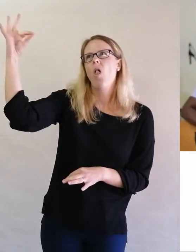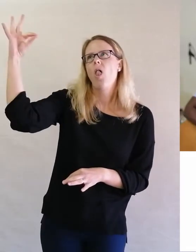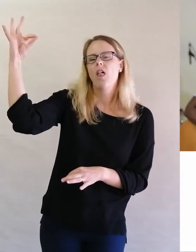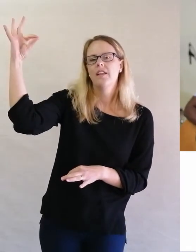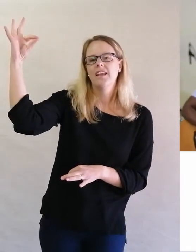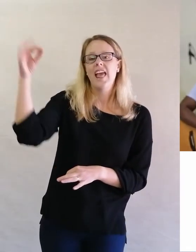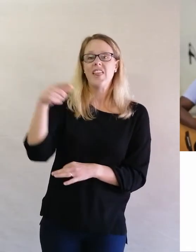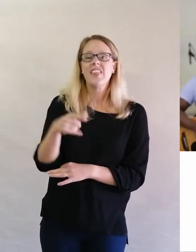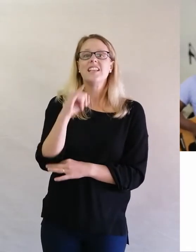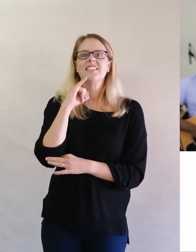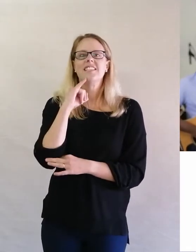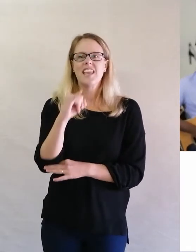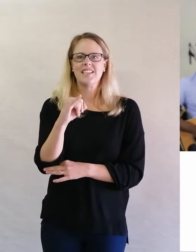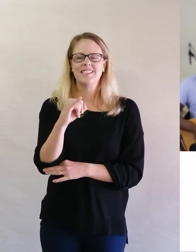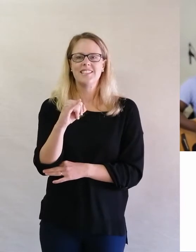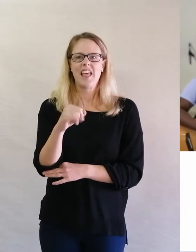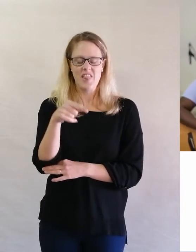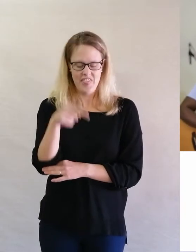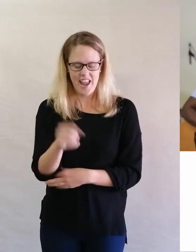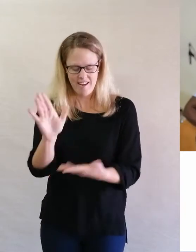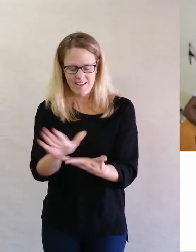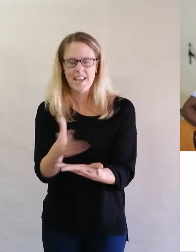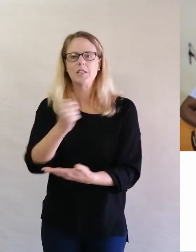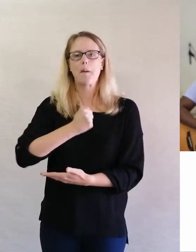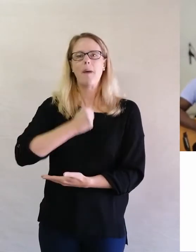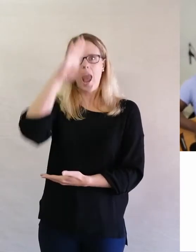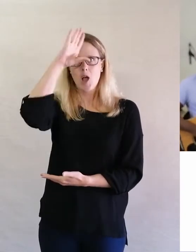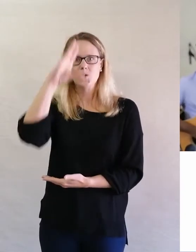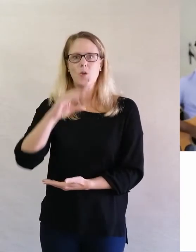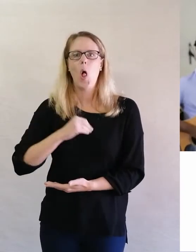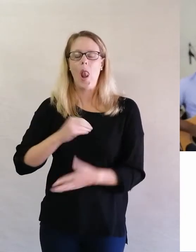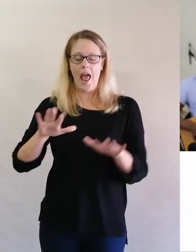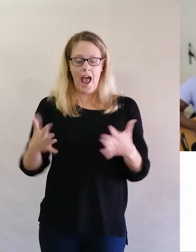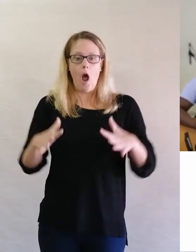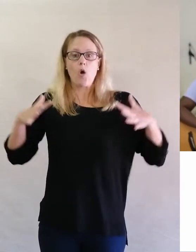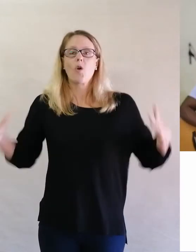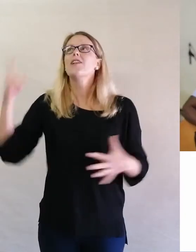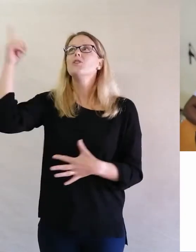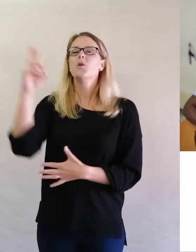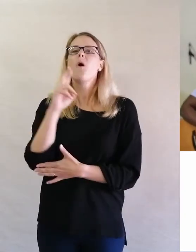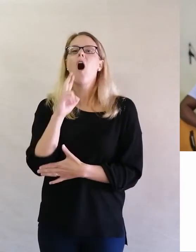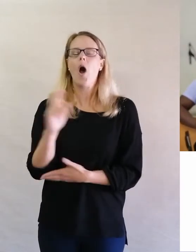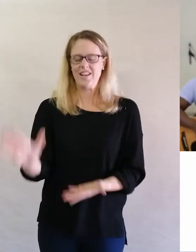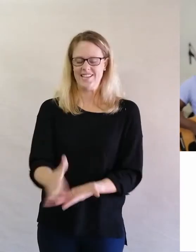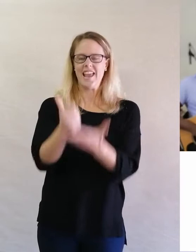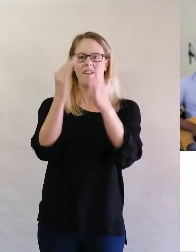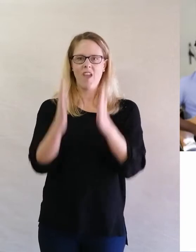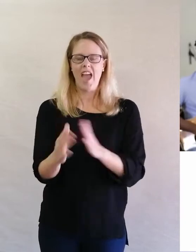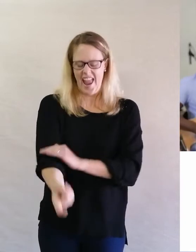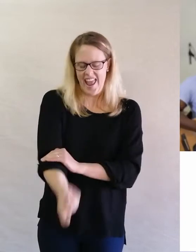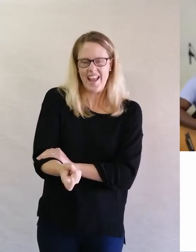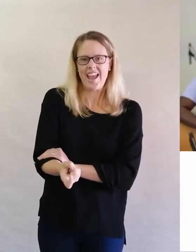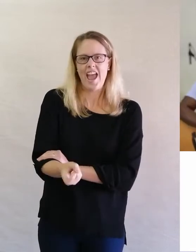debate. It's then sings my soul how great you are. We've got a Savior, a sure anchor to our souls. And